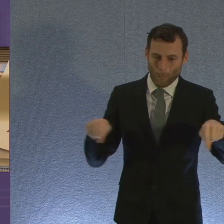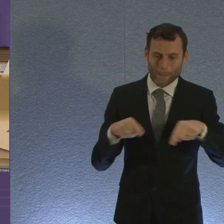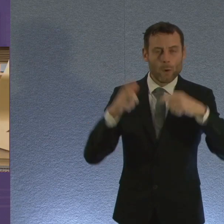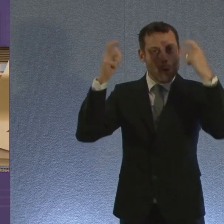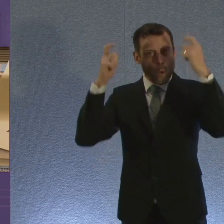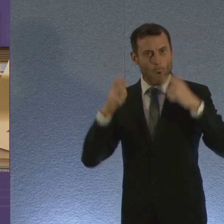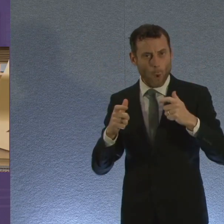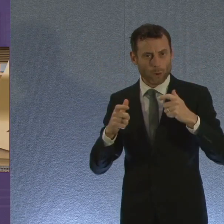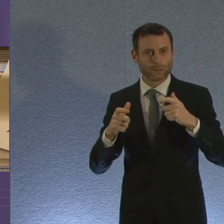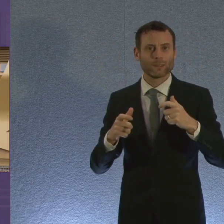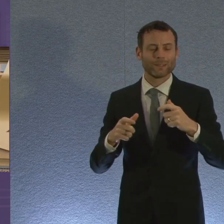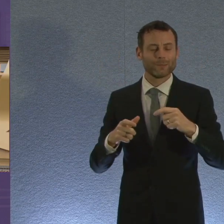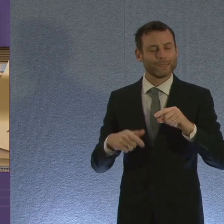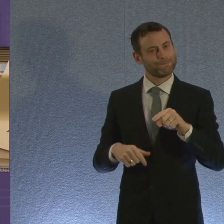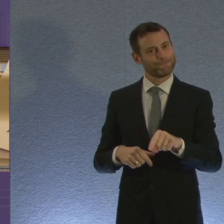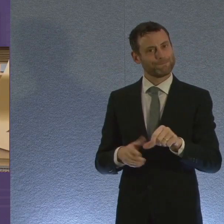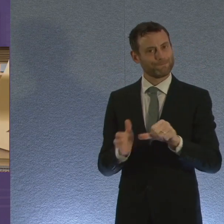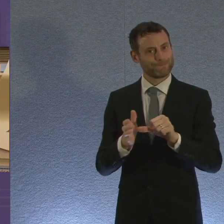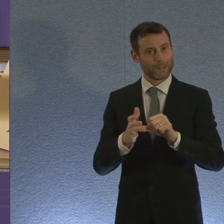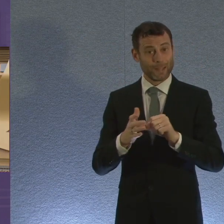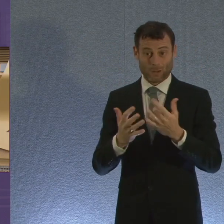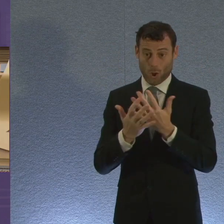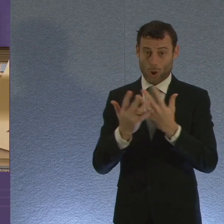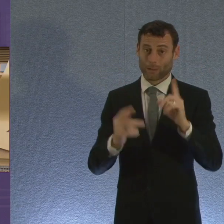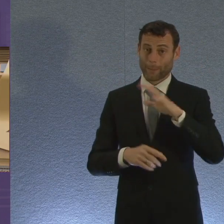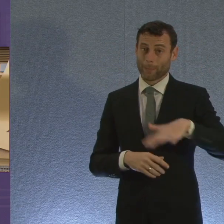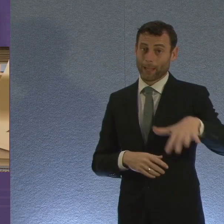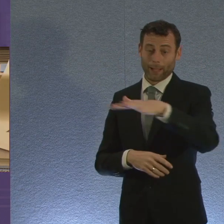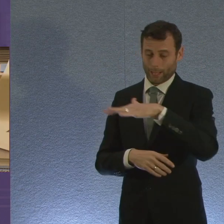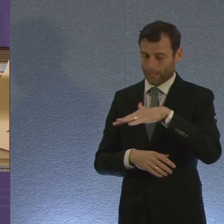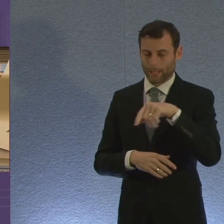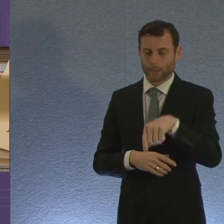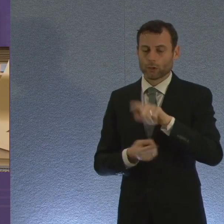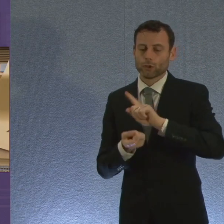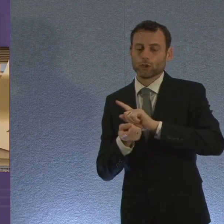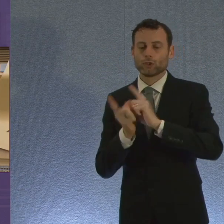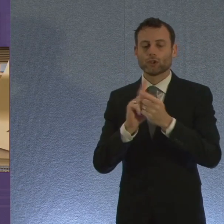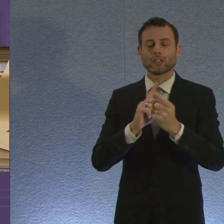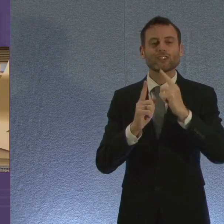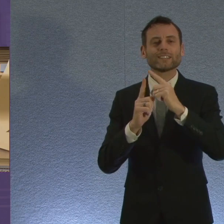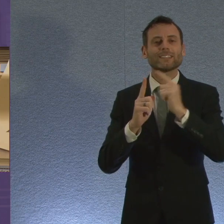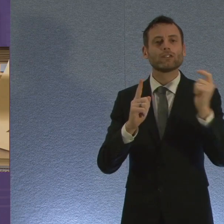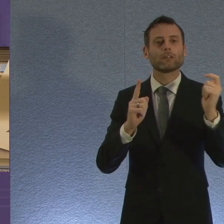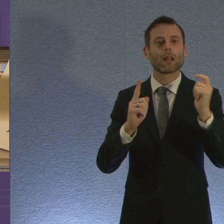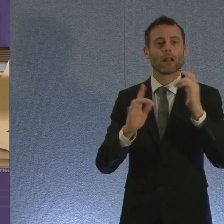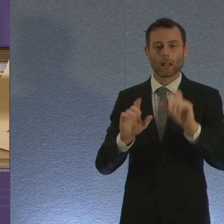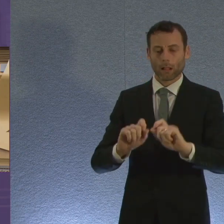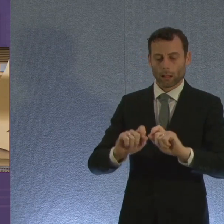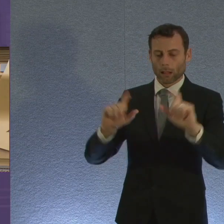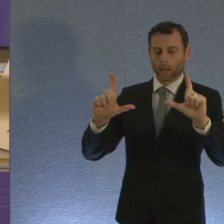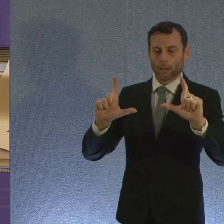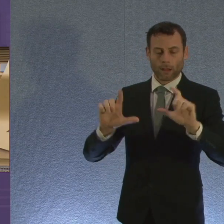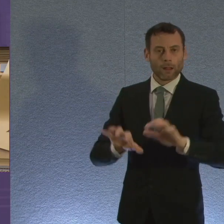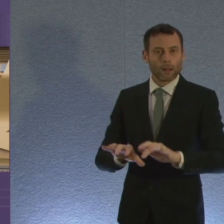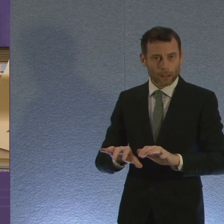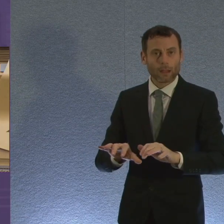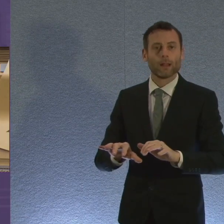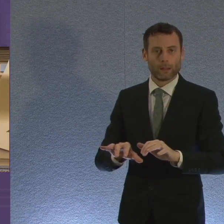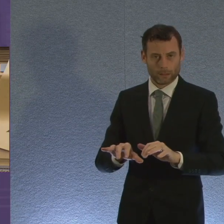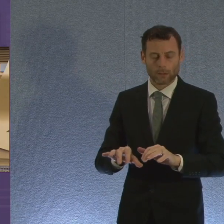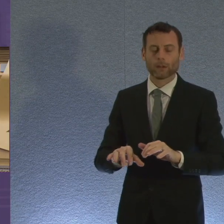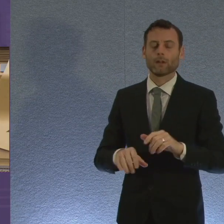Where possible, moves have already been made to switch to digital systems. The use of physical court estate has also been rationalised,